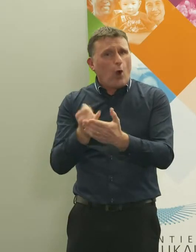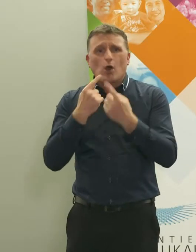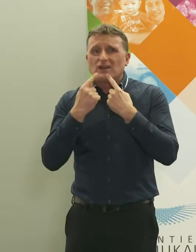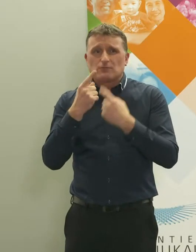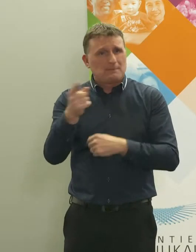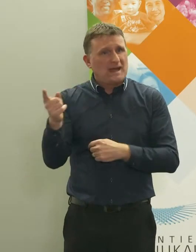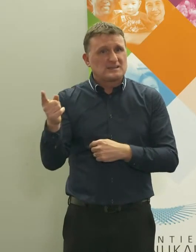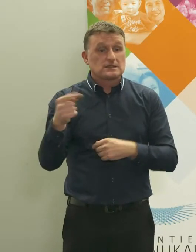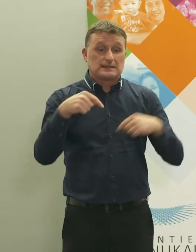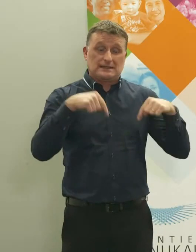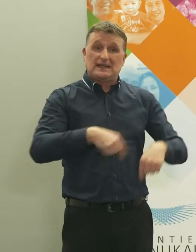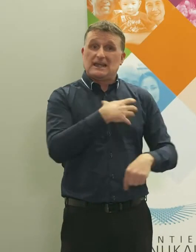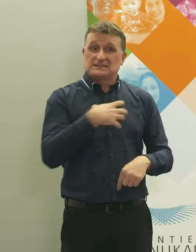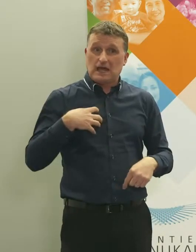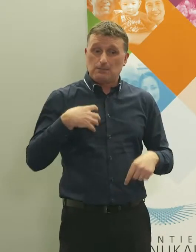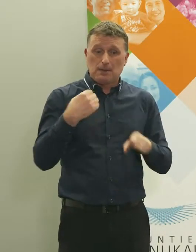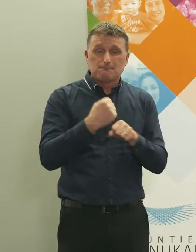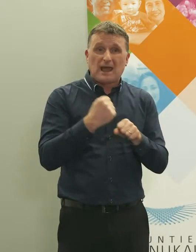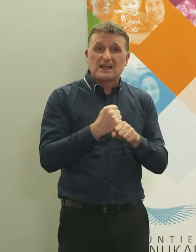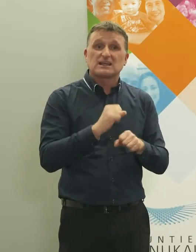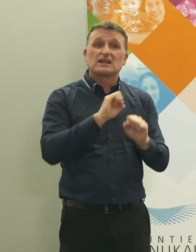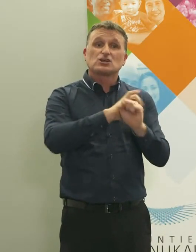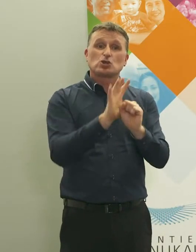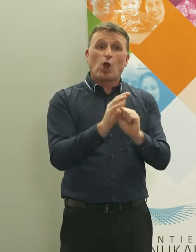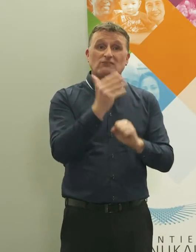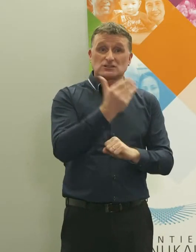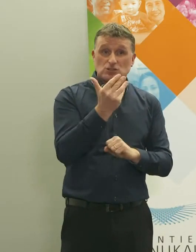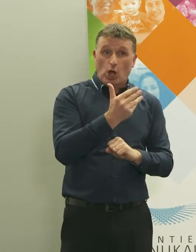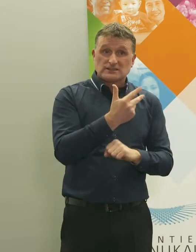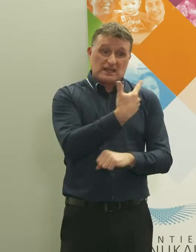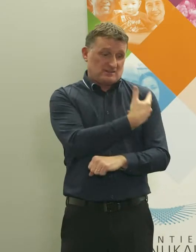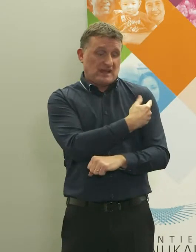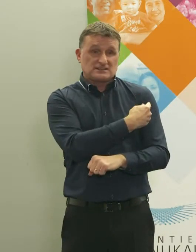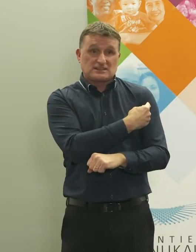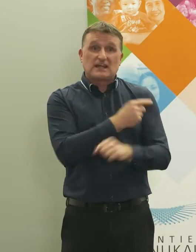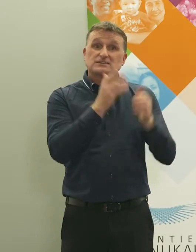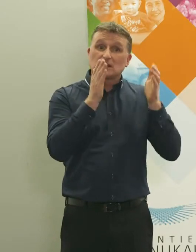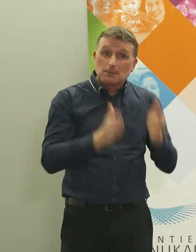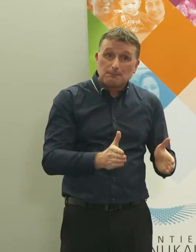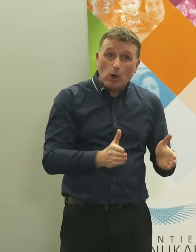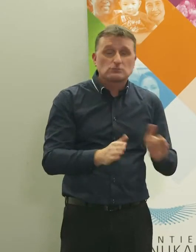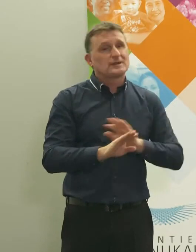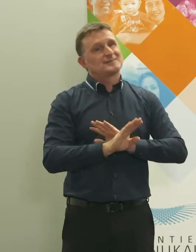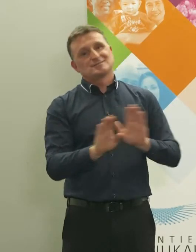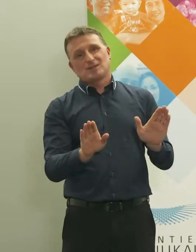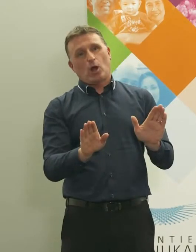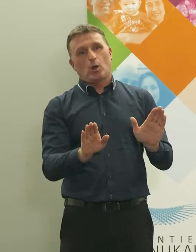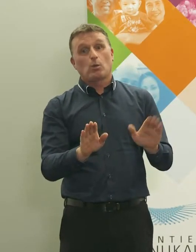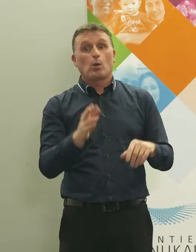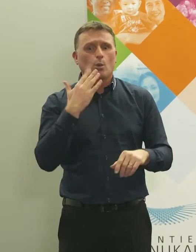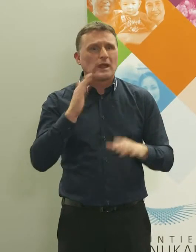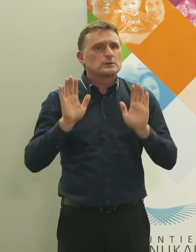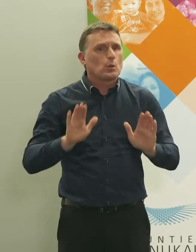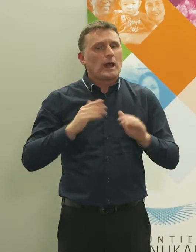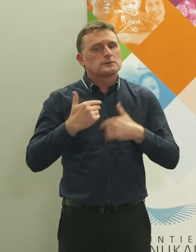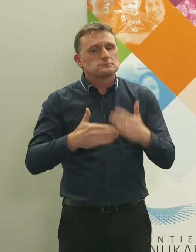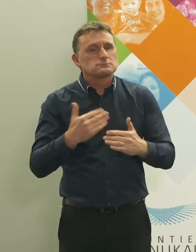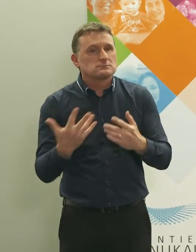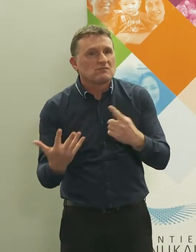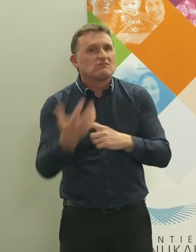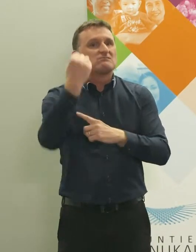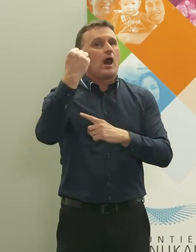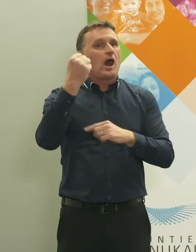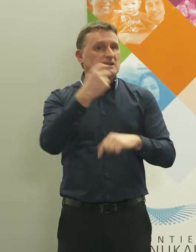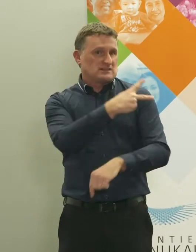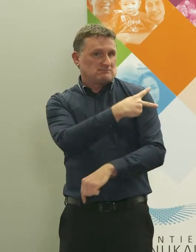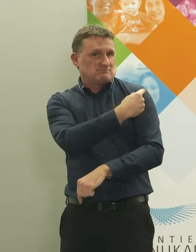making COVID-19 or any other vaccinations compulsory. We will, of course, when we have a vaccination available, be